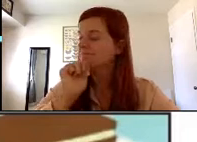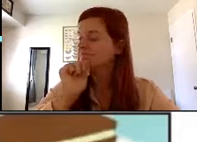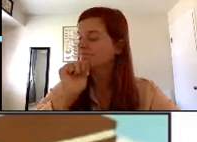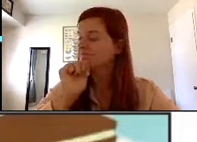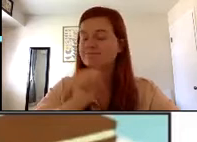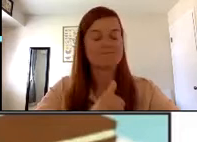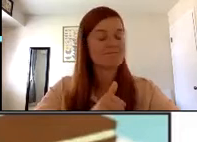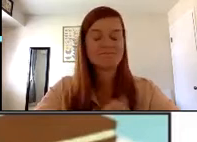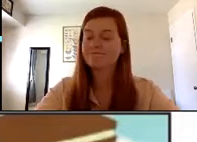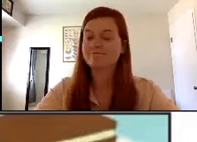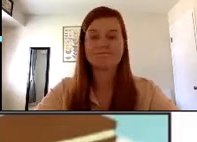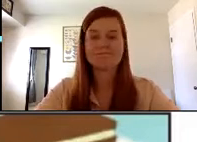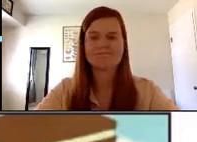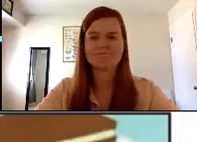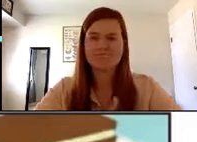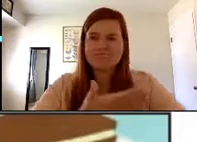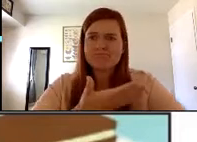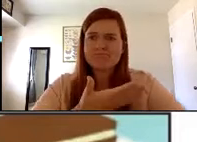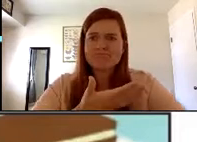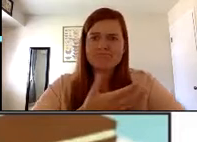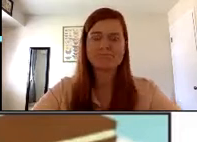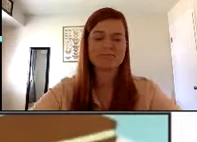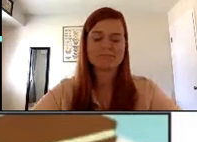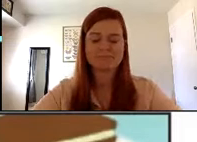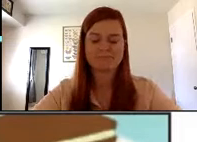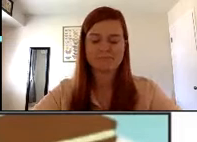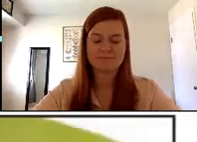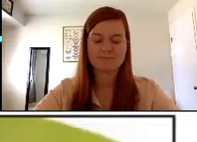meow." "Not I," said the dog. "Ruff, ruff, ruff."